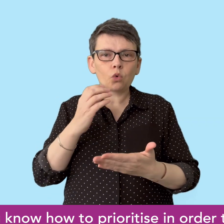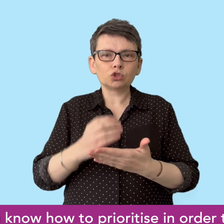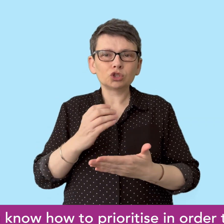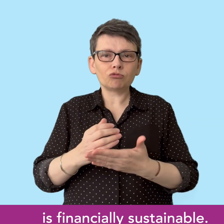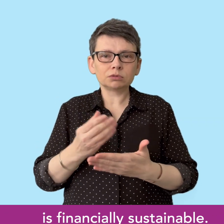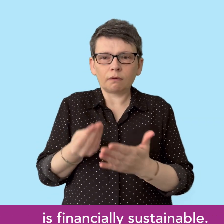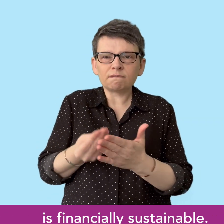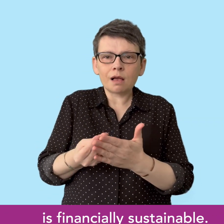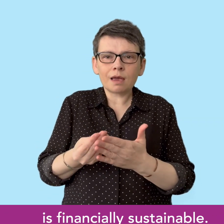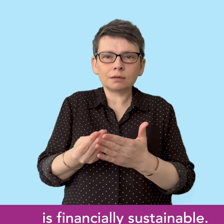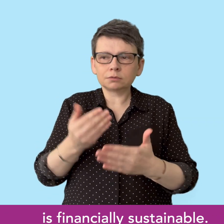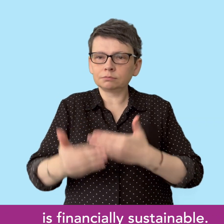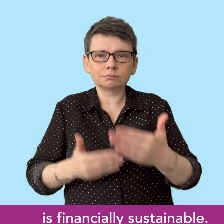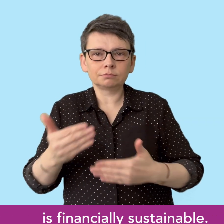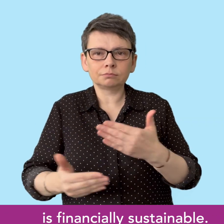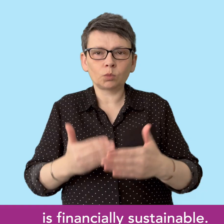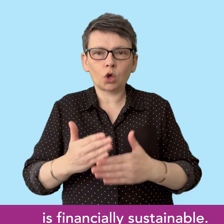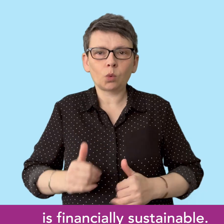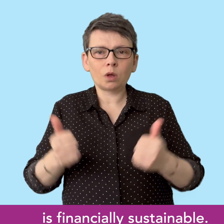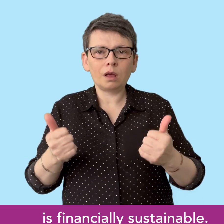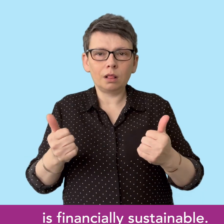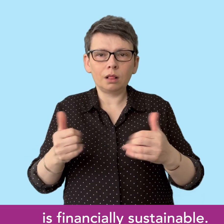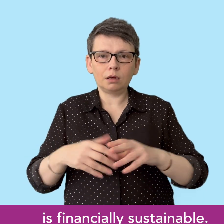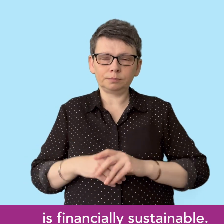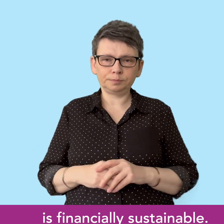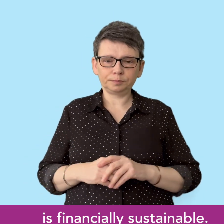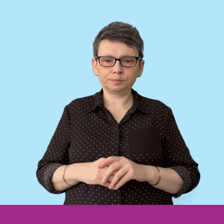the charity is financially sustainable.